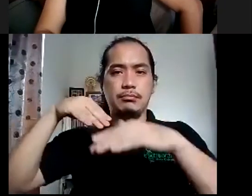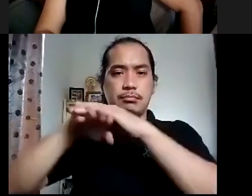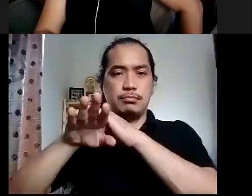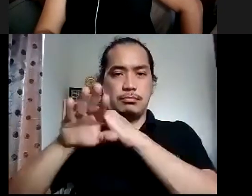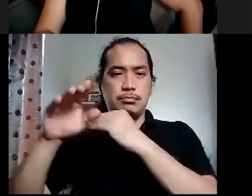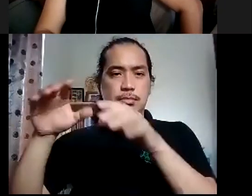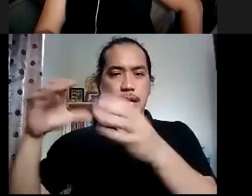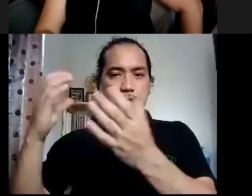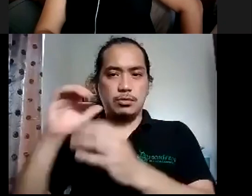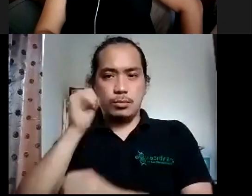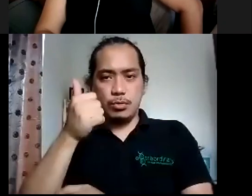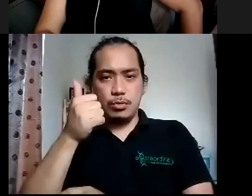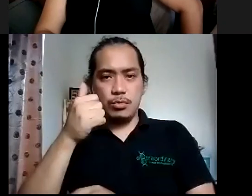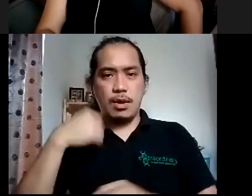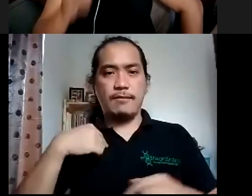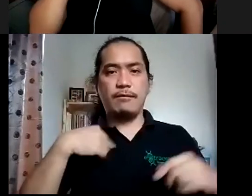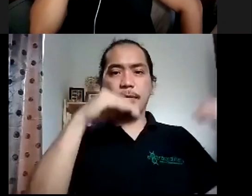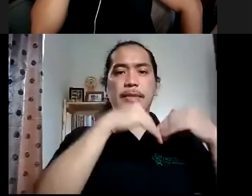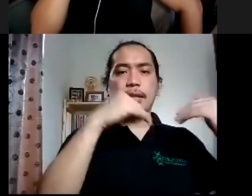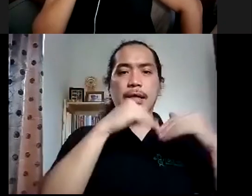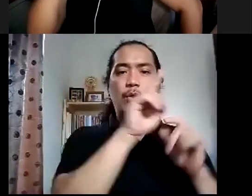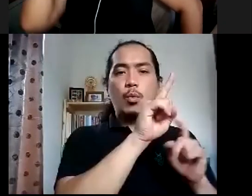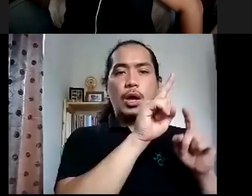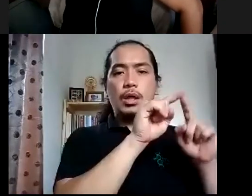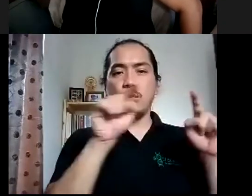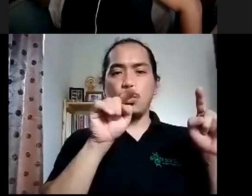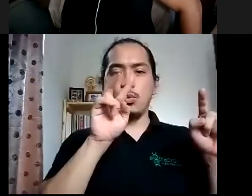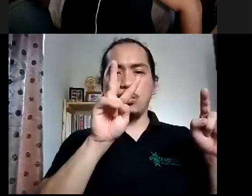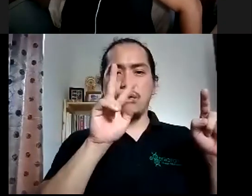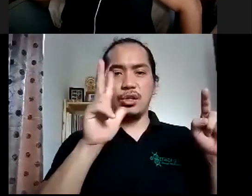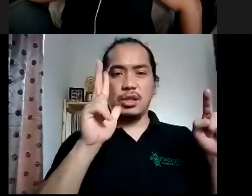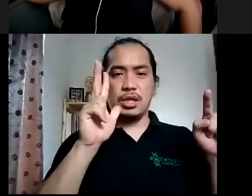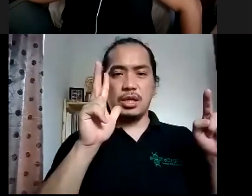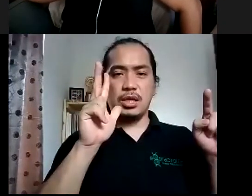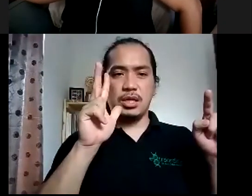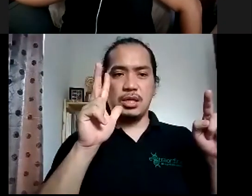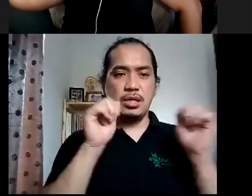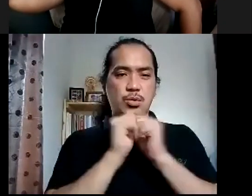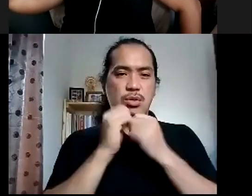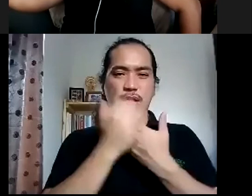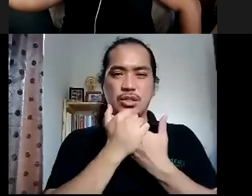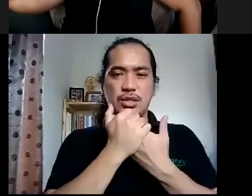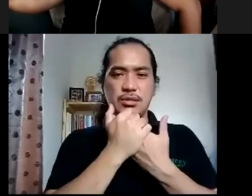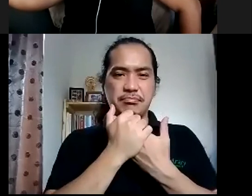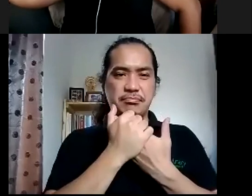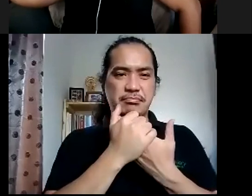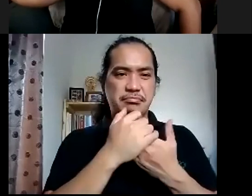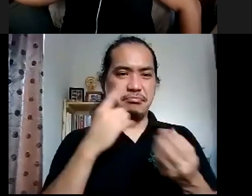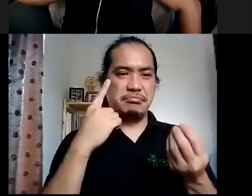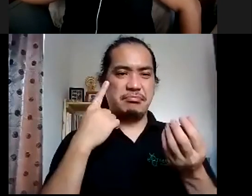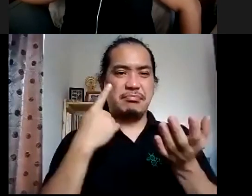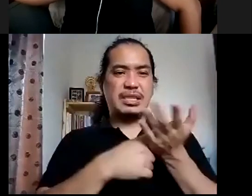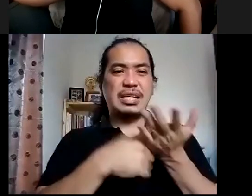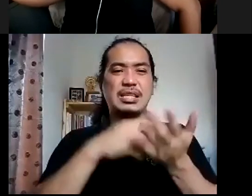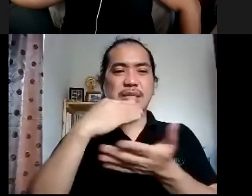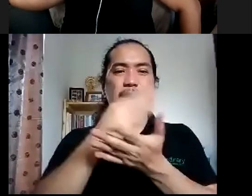So, Dr. Woody, tomorrow I might be a little bit late. I have a meeting from 1 to 2:30